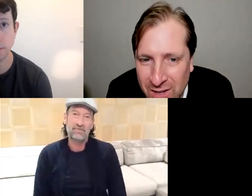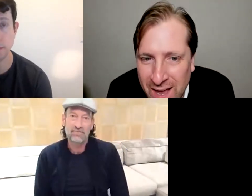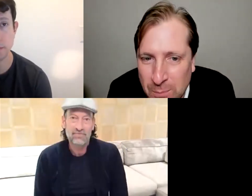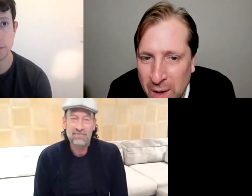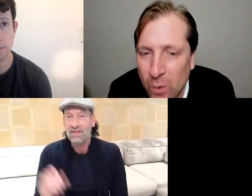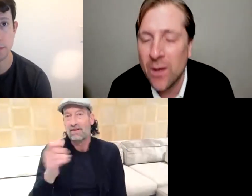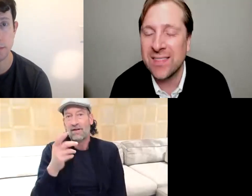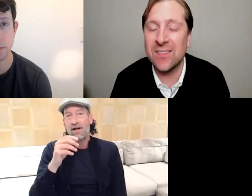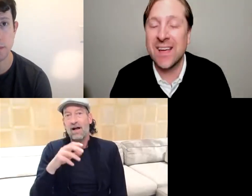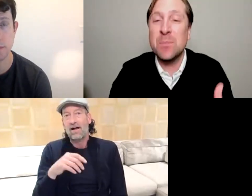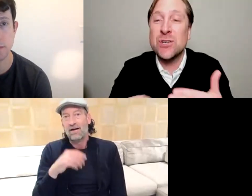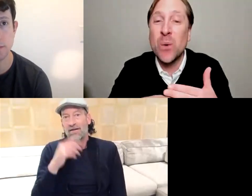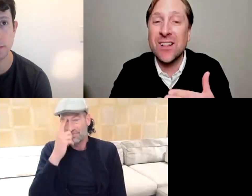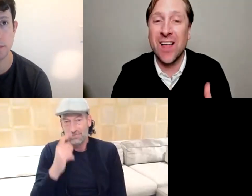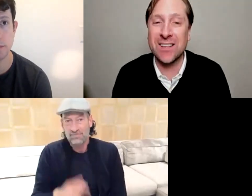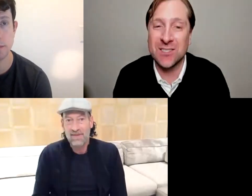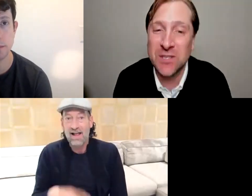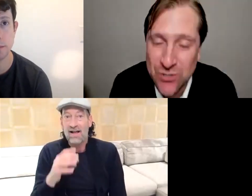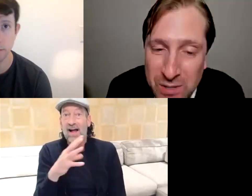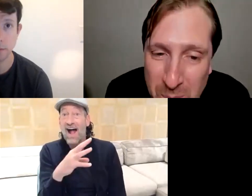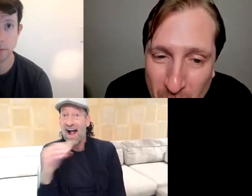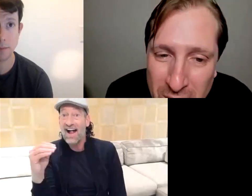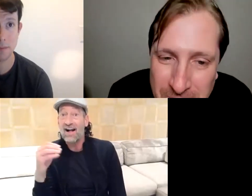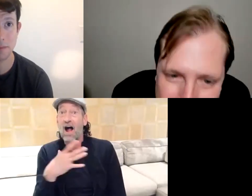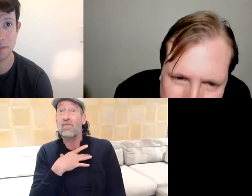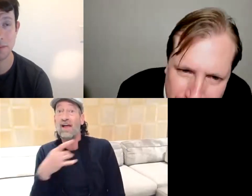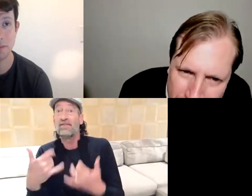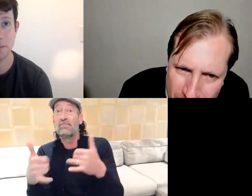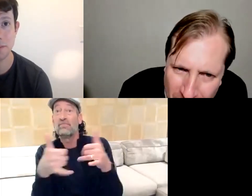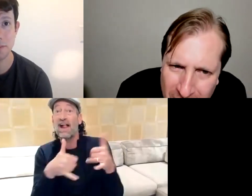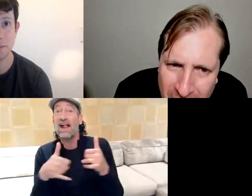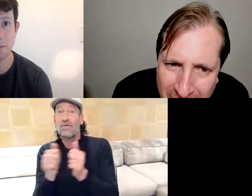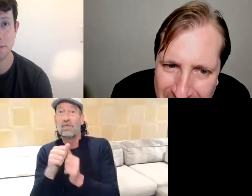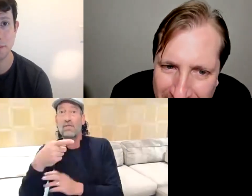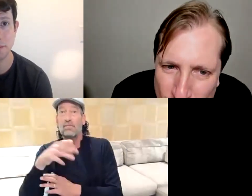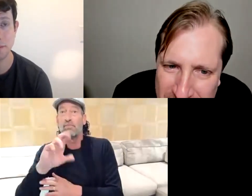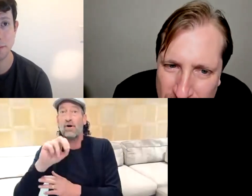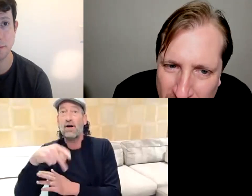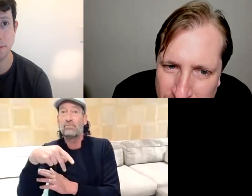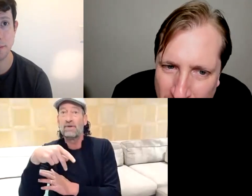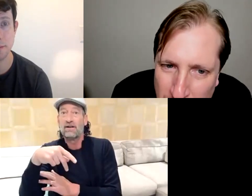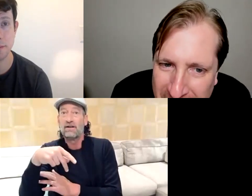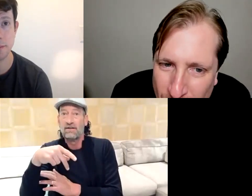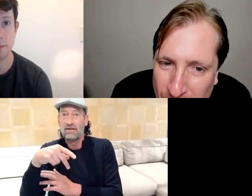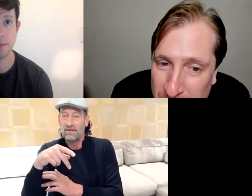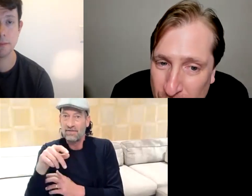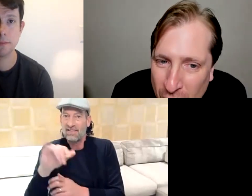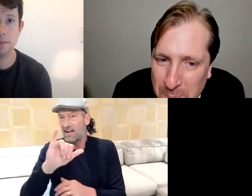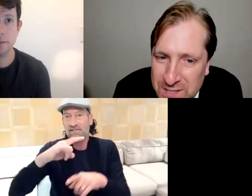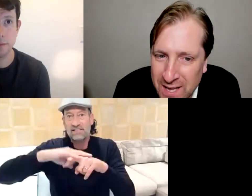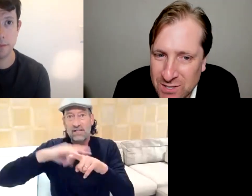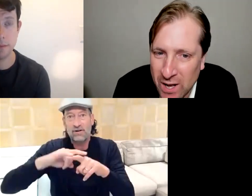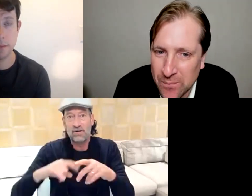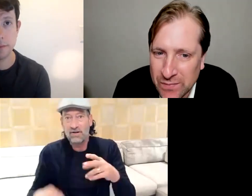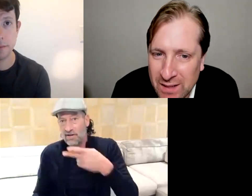has a line, but the in between the lines is what's truly important. And I really love playing around with